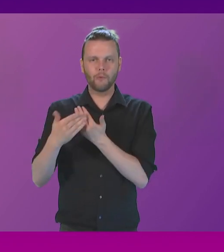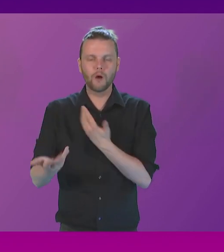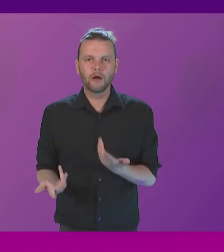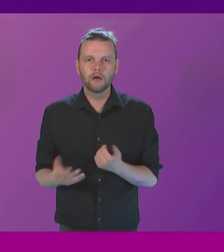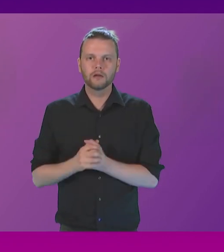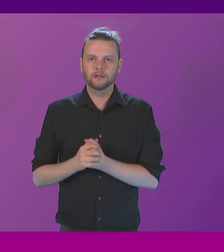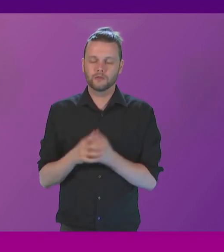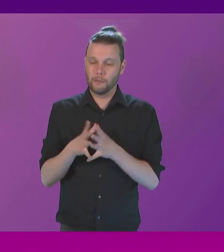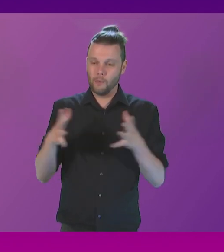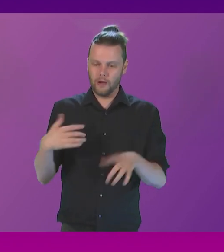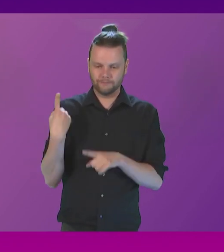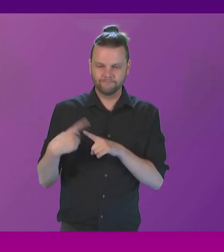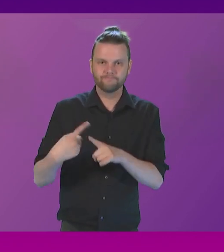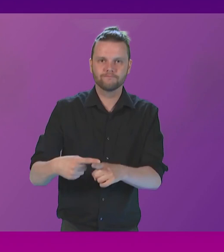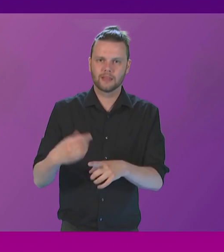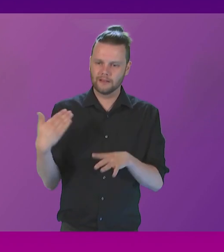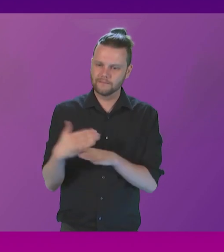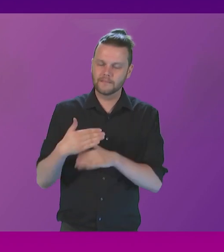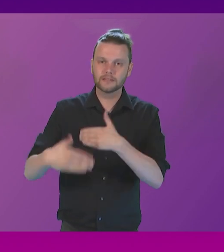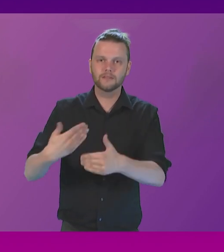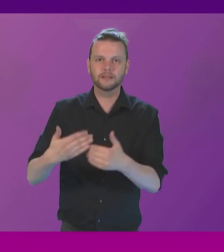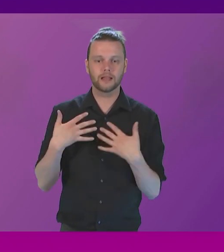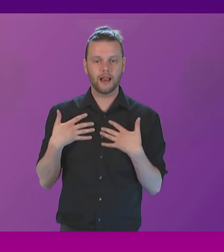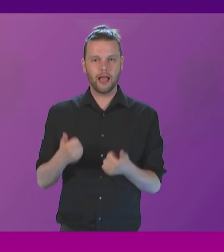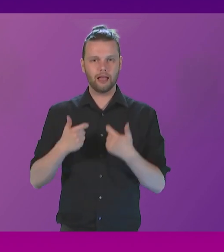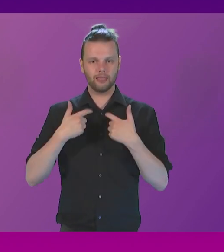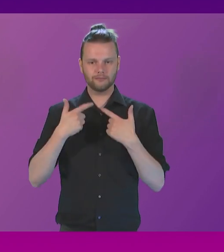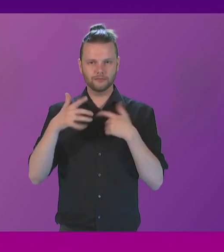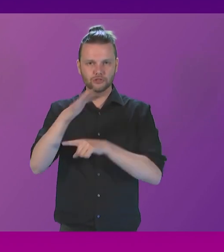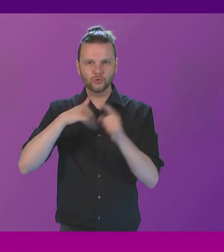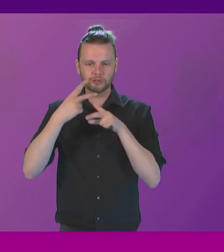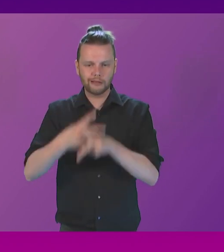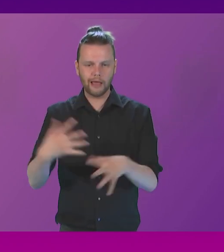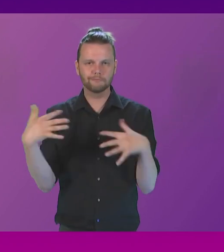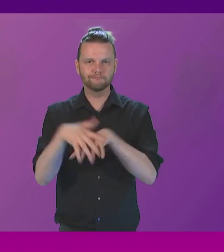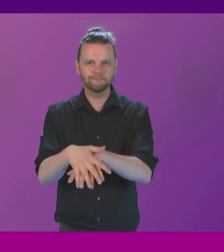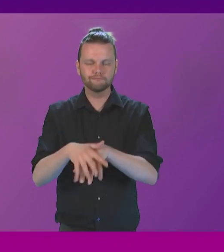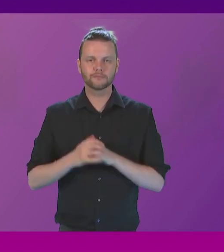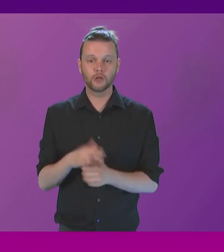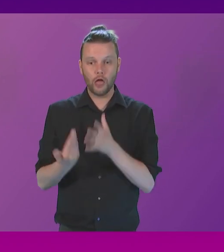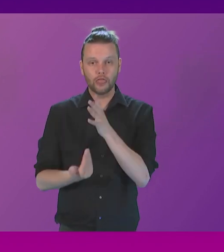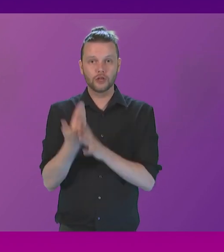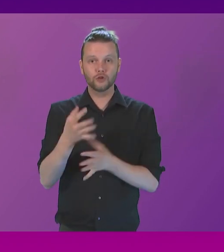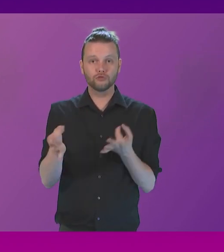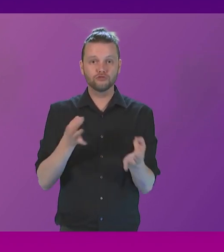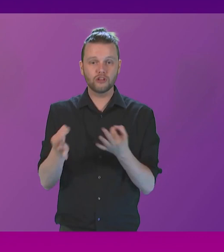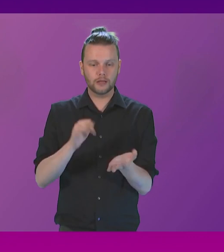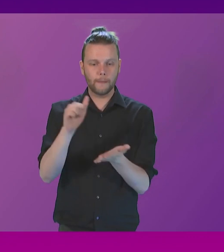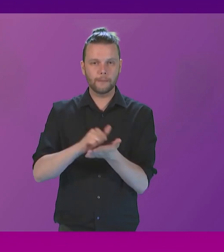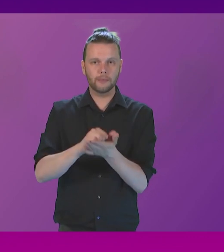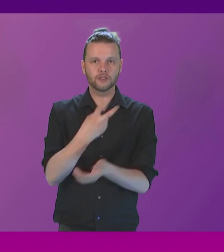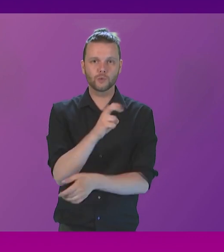for greater efficiency and effectiveness and, of course, health and social care integration. A refreshed See Here strategy will be published in